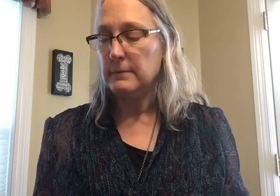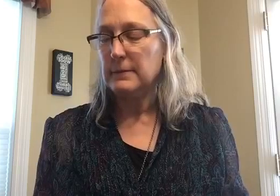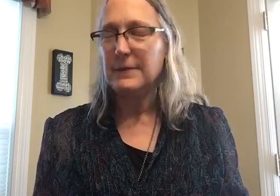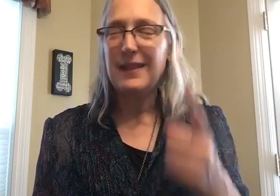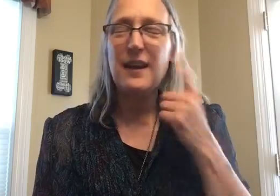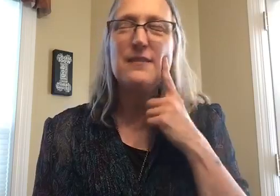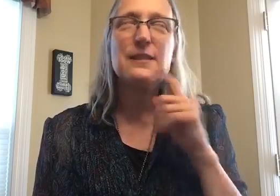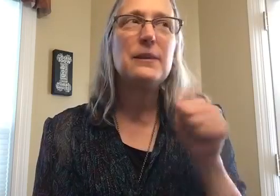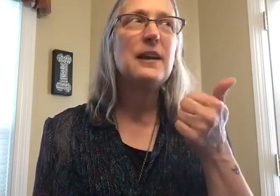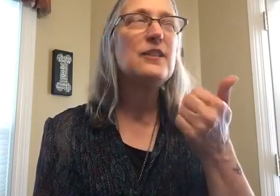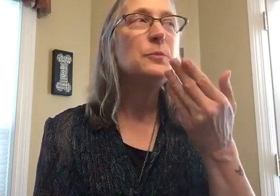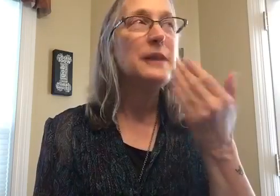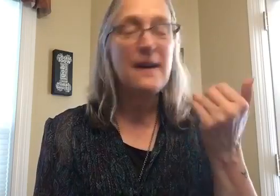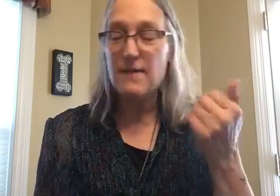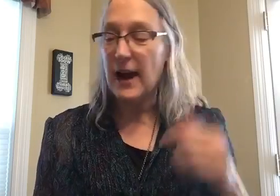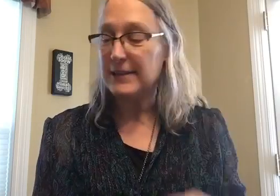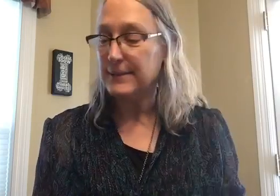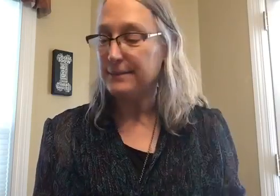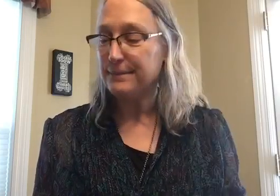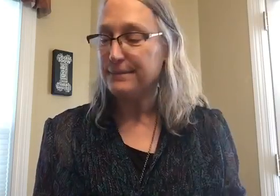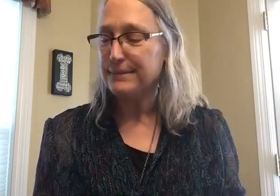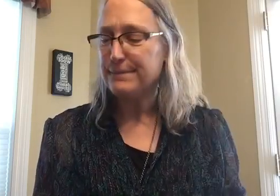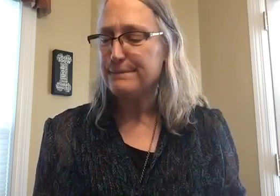I thought of something else, but now I forgot.